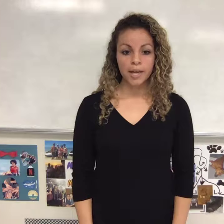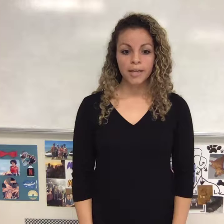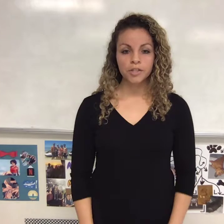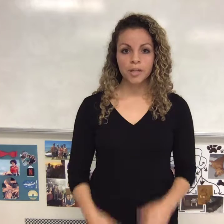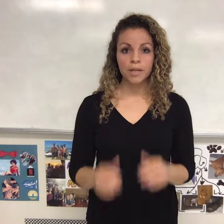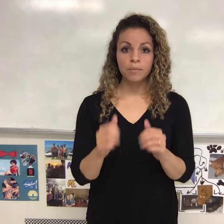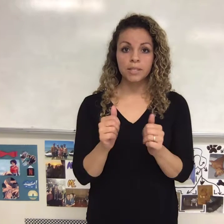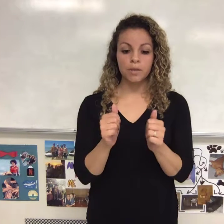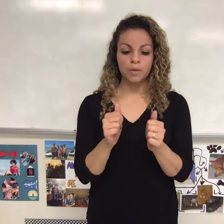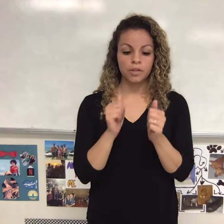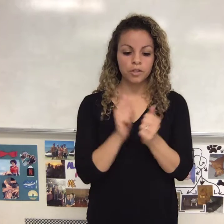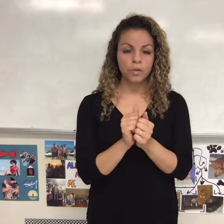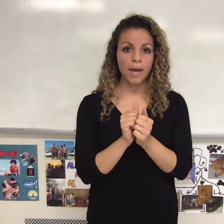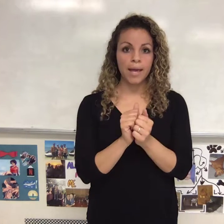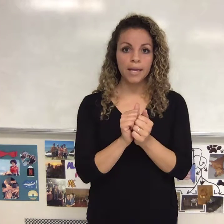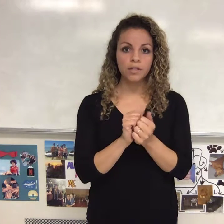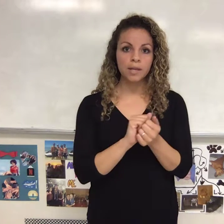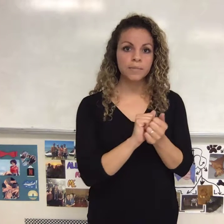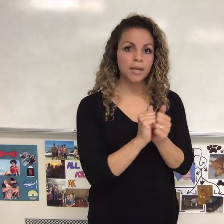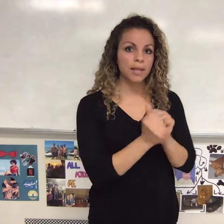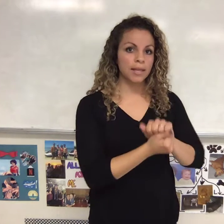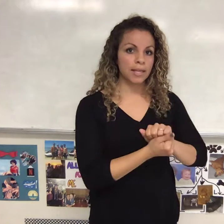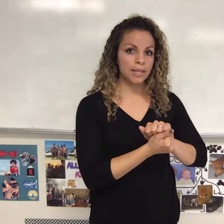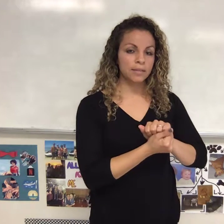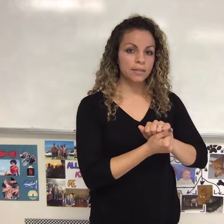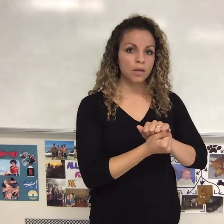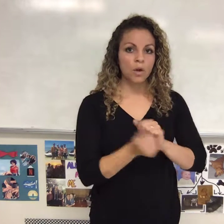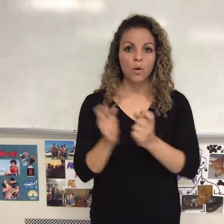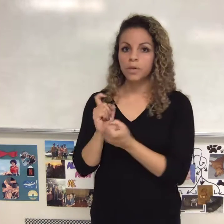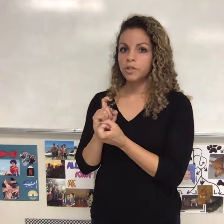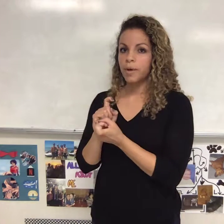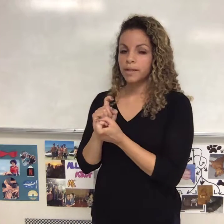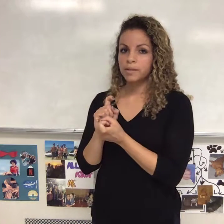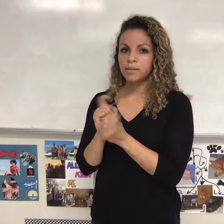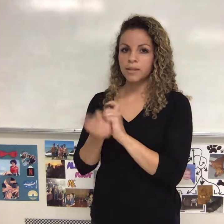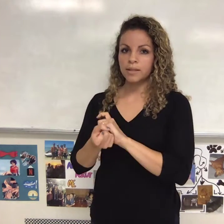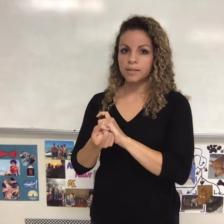Change can be done with 2 A hand shapes like this, or with 2 X's like this.